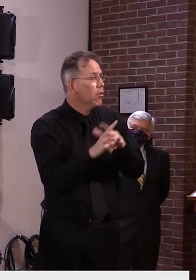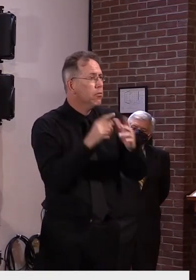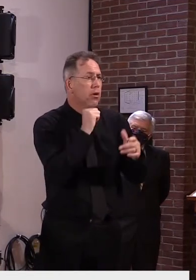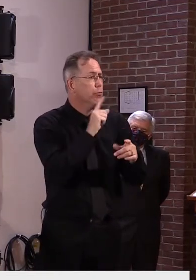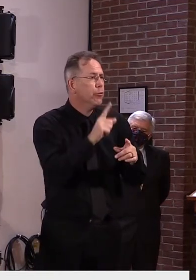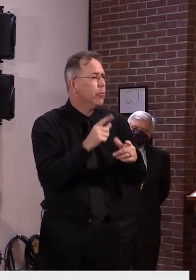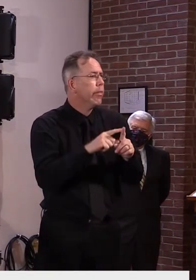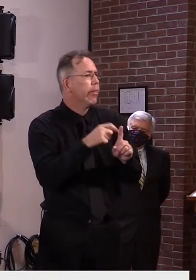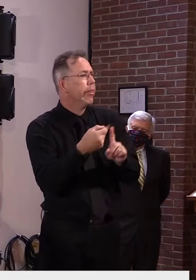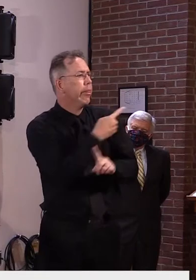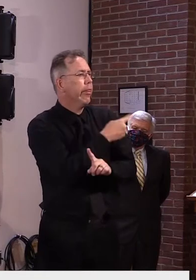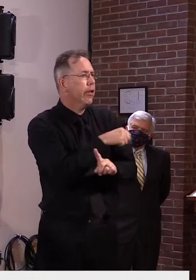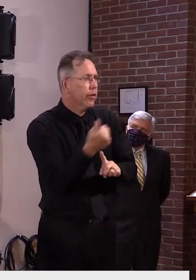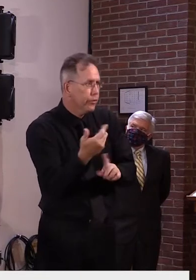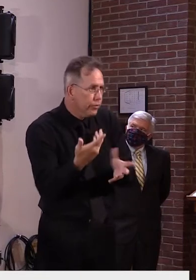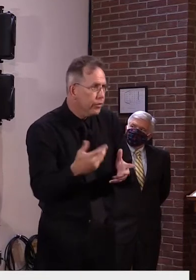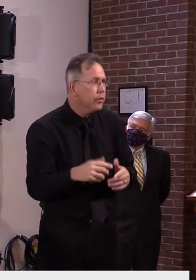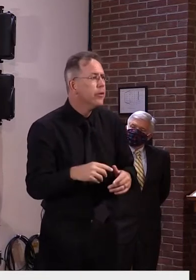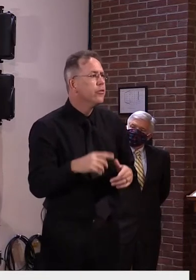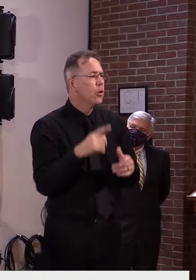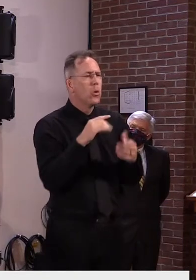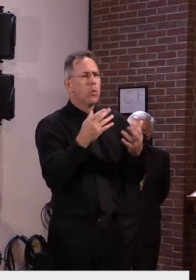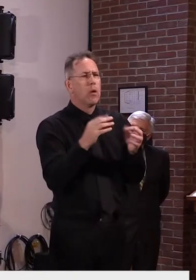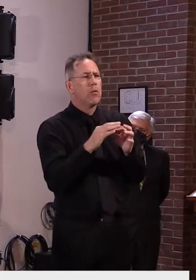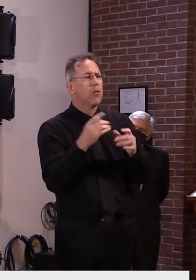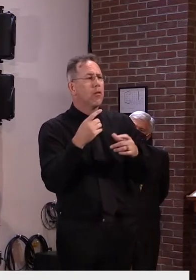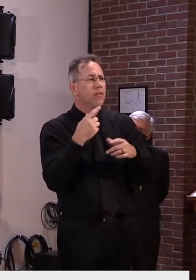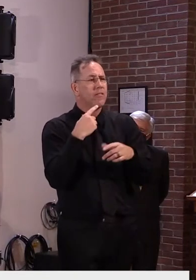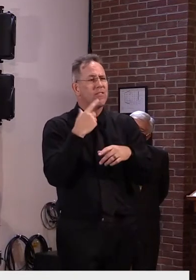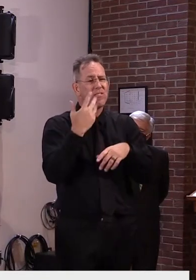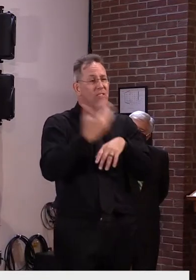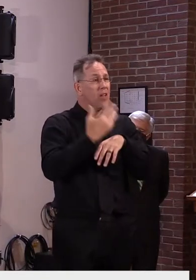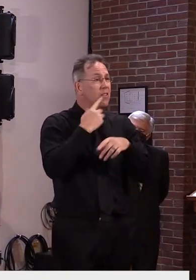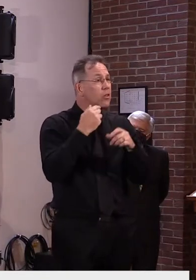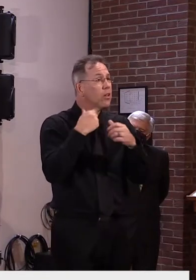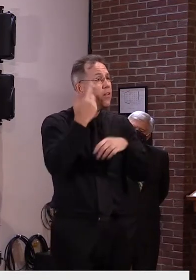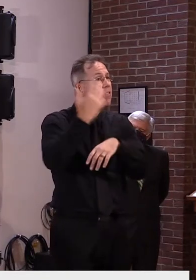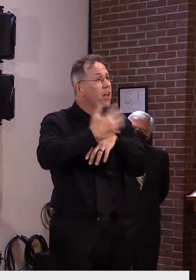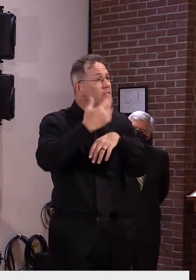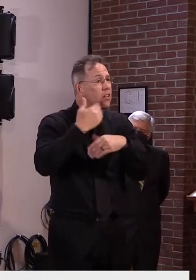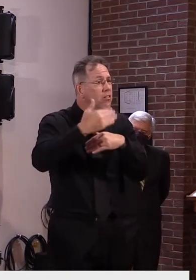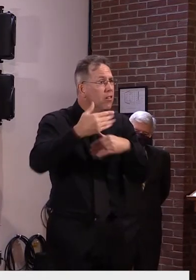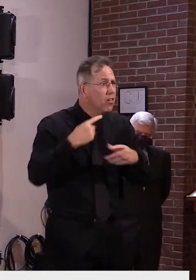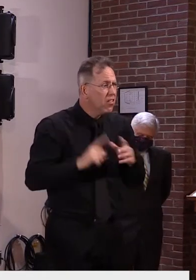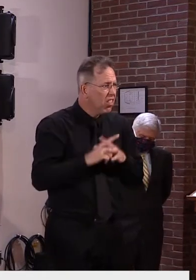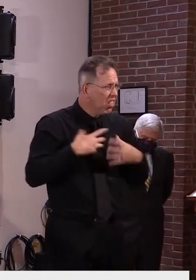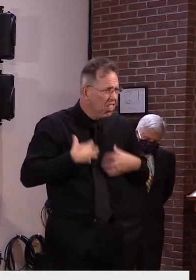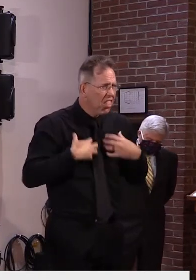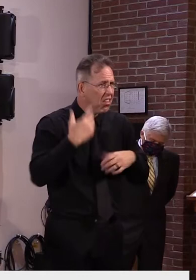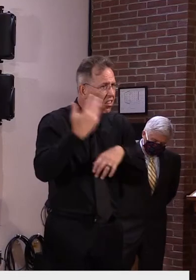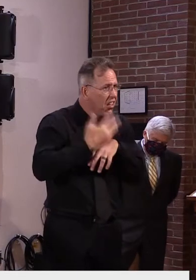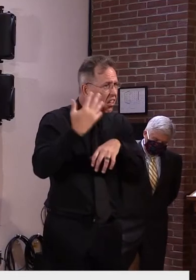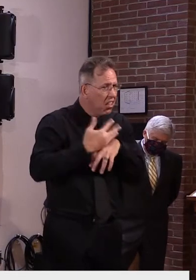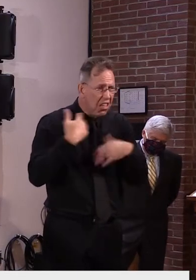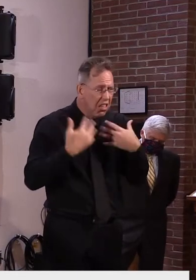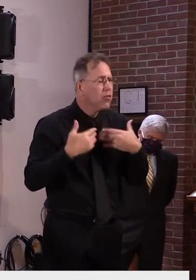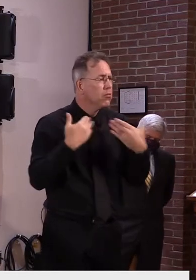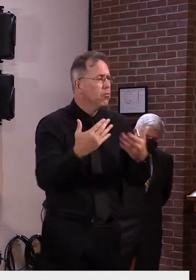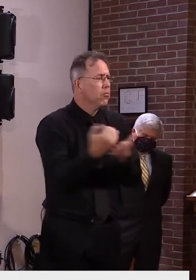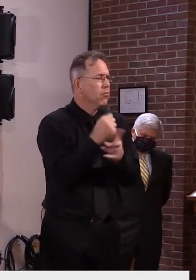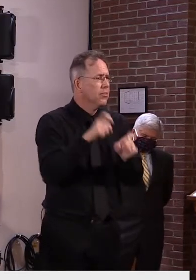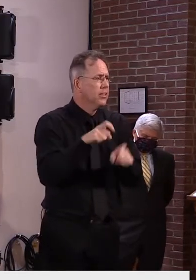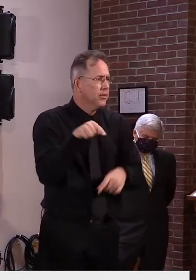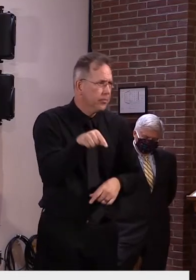symptoms, depending upon the test, as this is when the viral load is generally the highest.